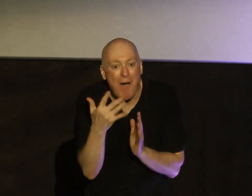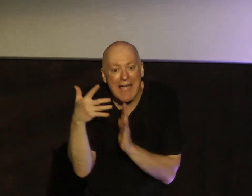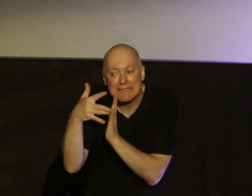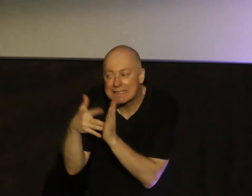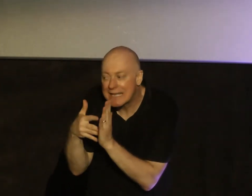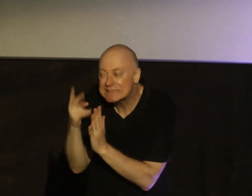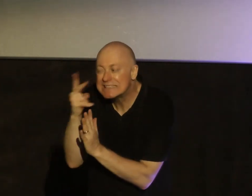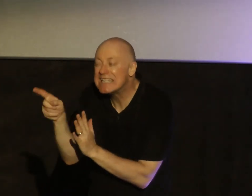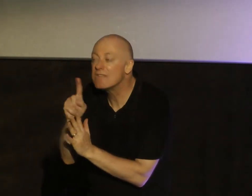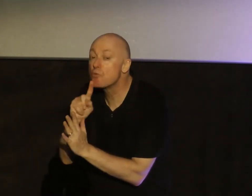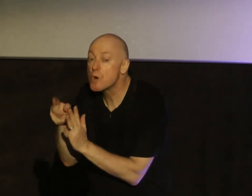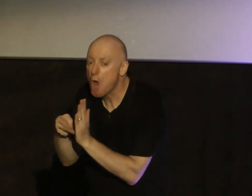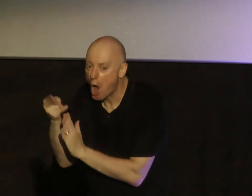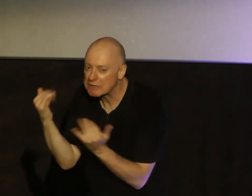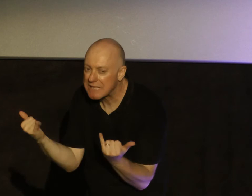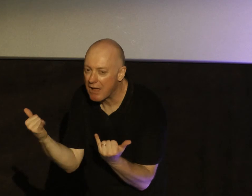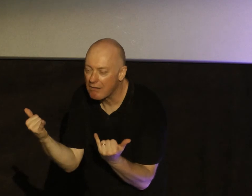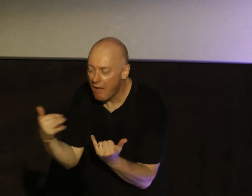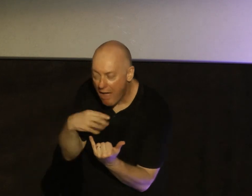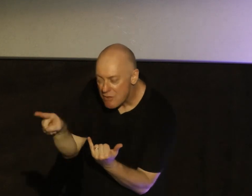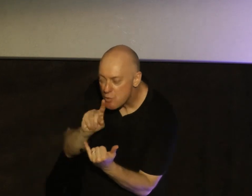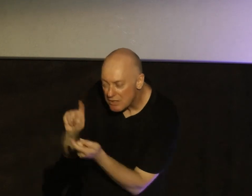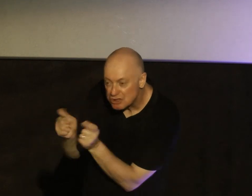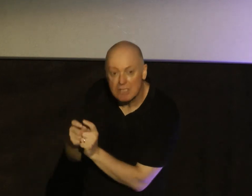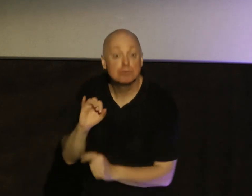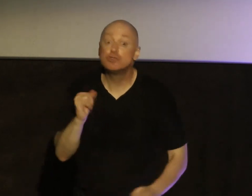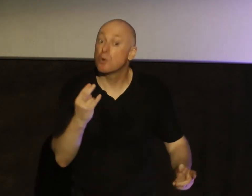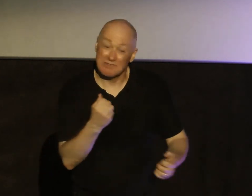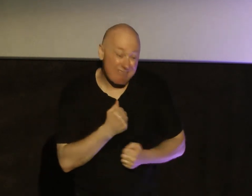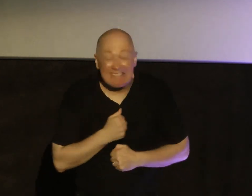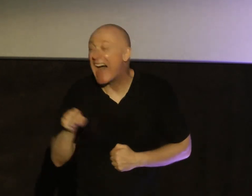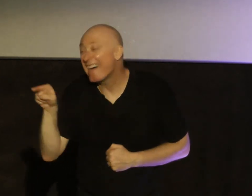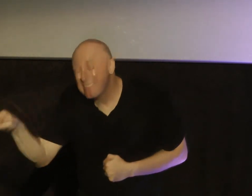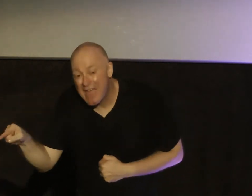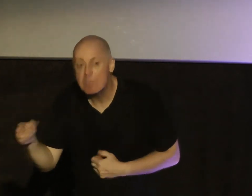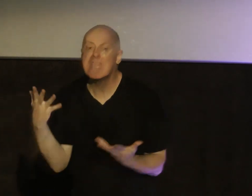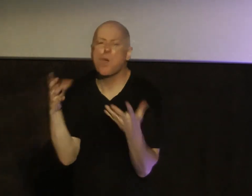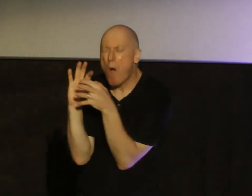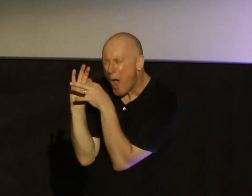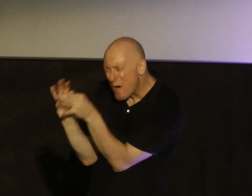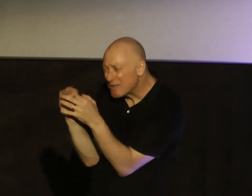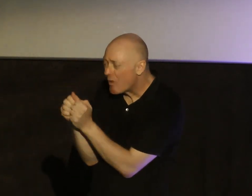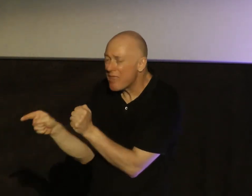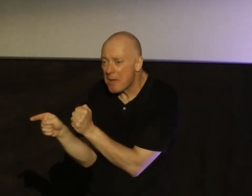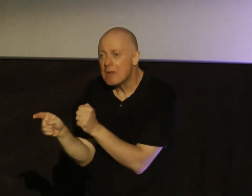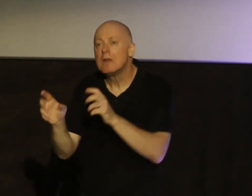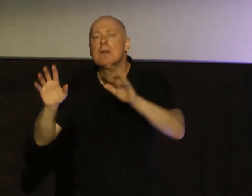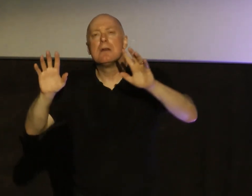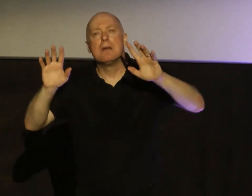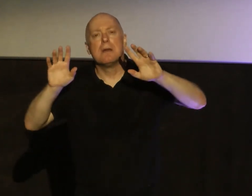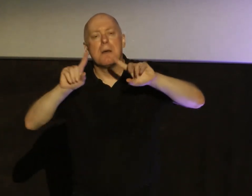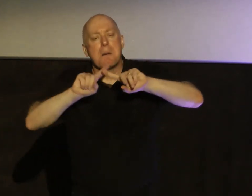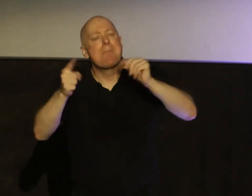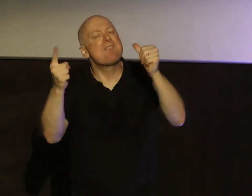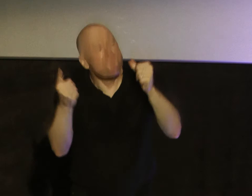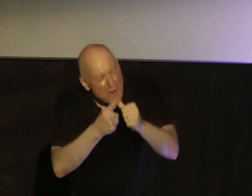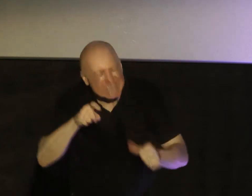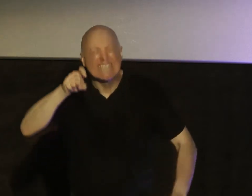of their hearts. Remember, Joseph loves them. He wants to reconcile with them. But he needs to know that they've